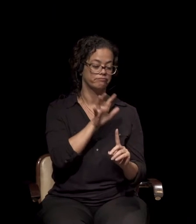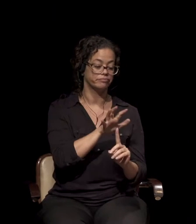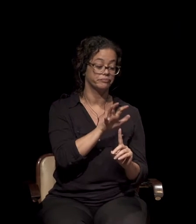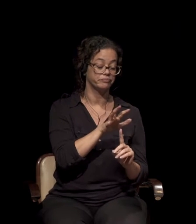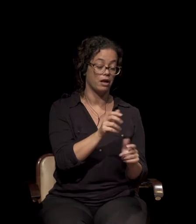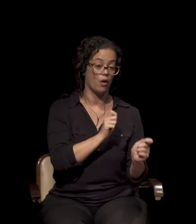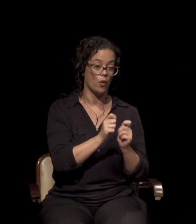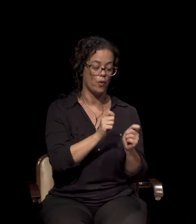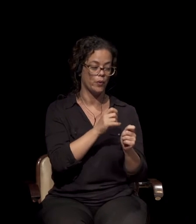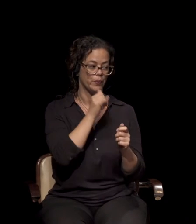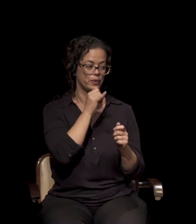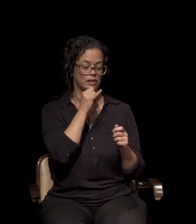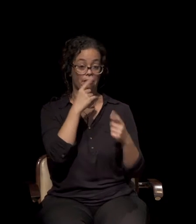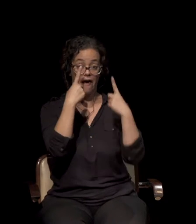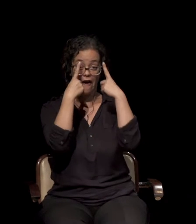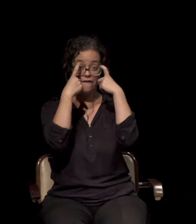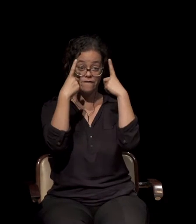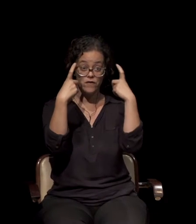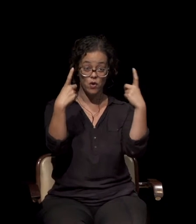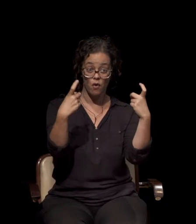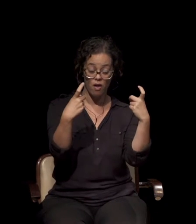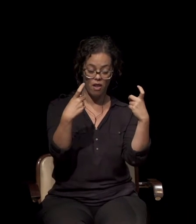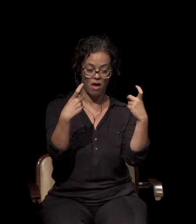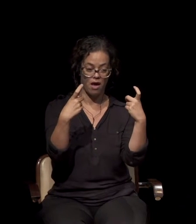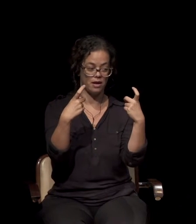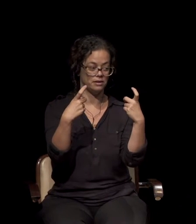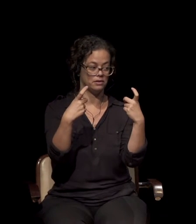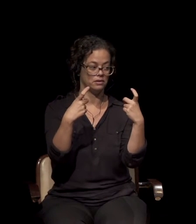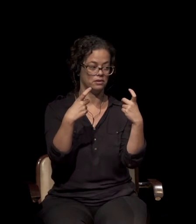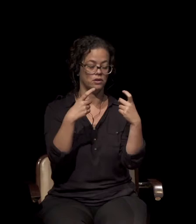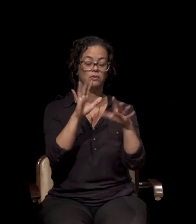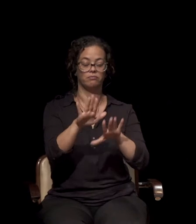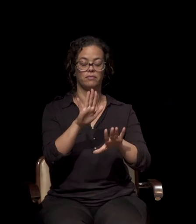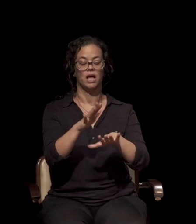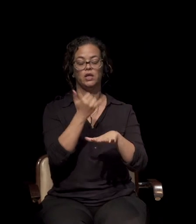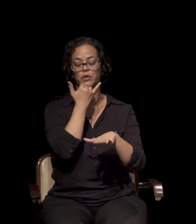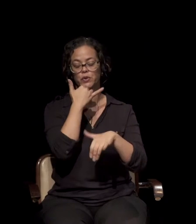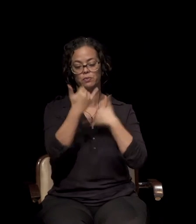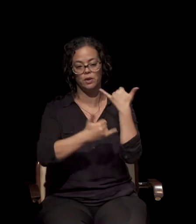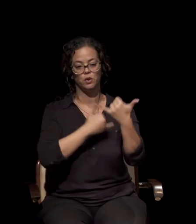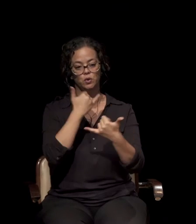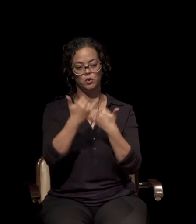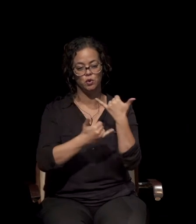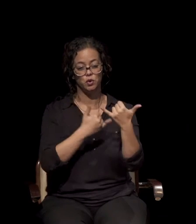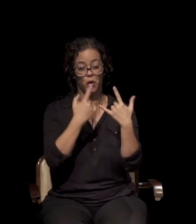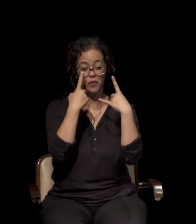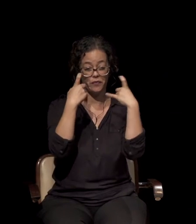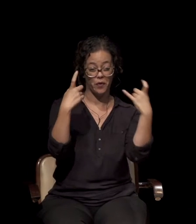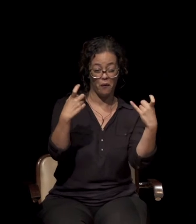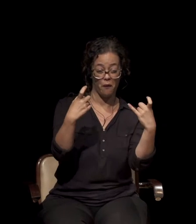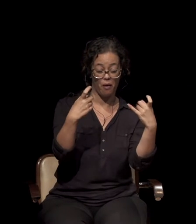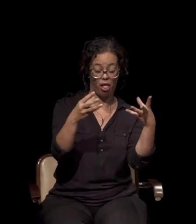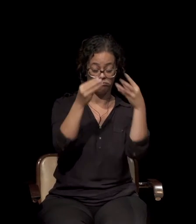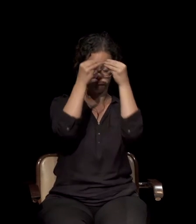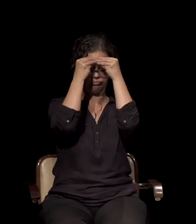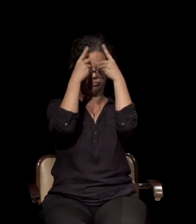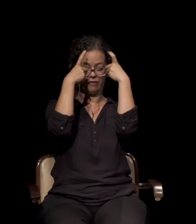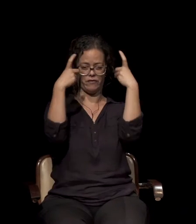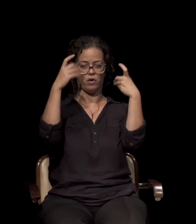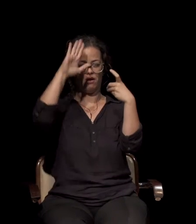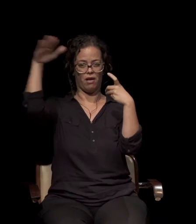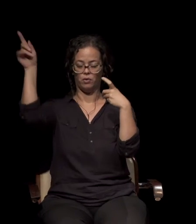doesn't create violent adults. Violence in the adult world leads children, quite properly, to play